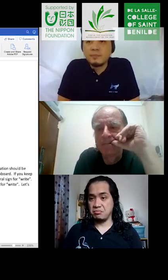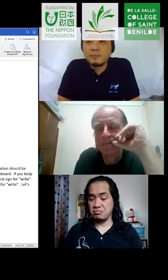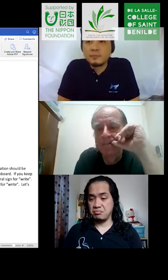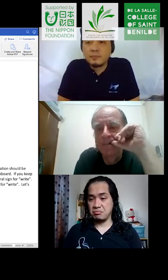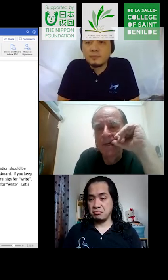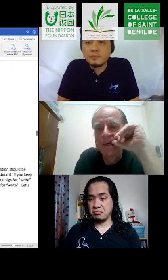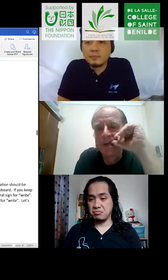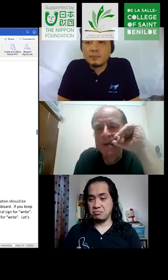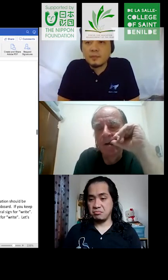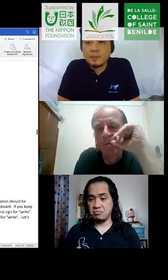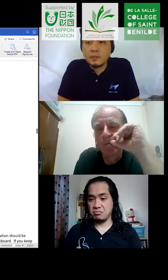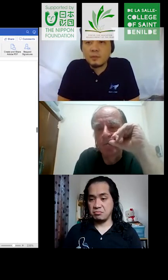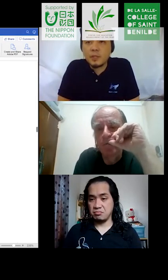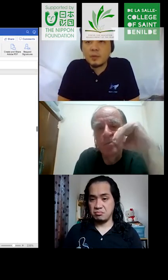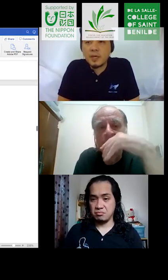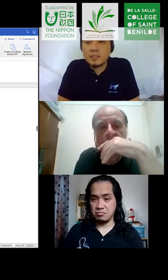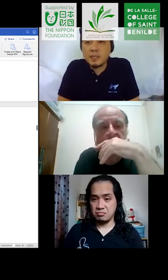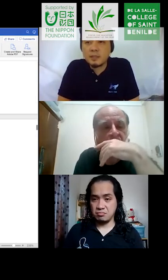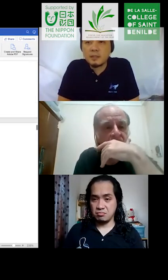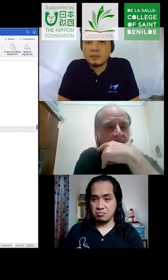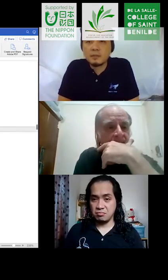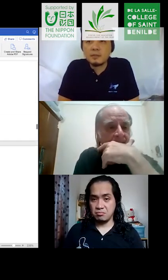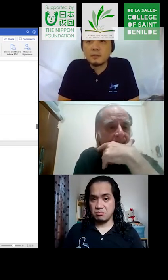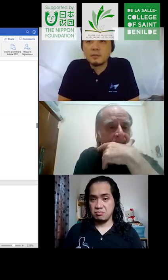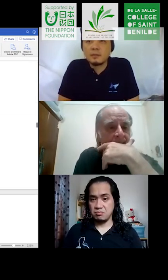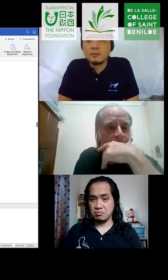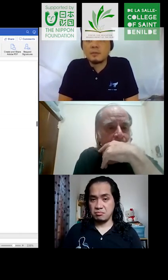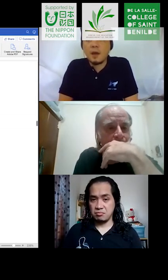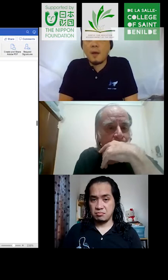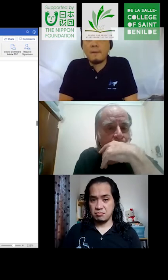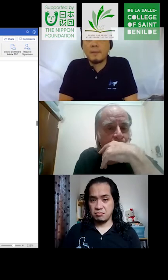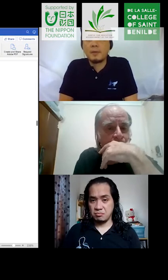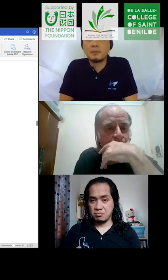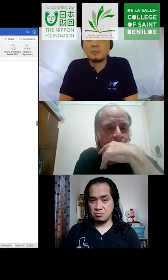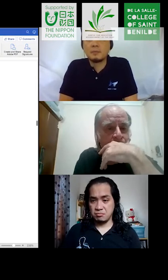Yeah. What do you guys think?